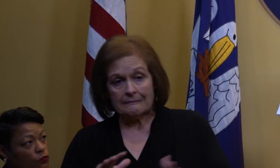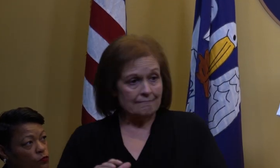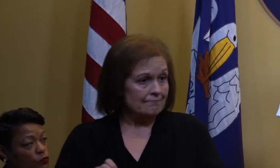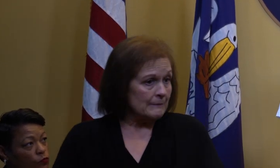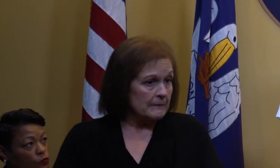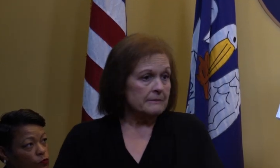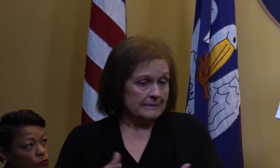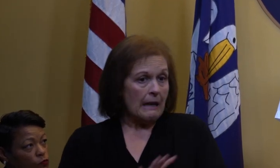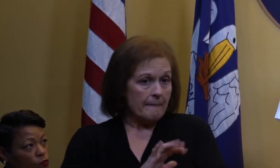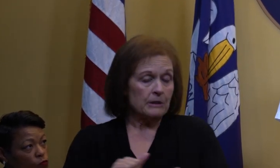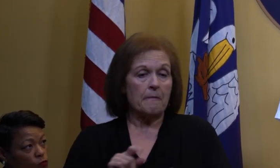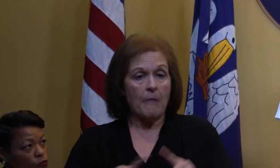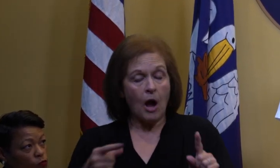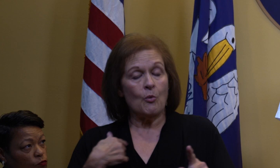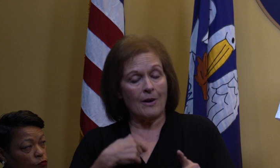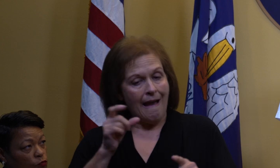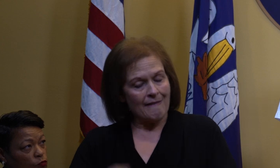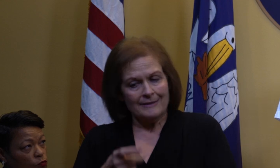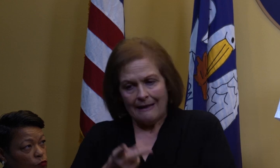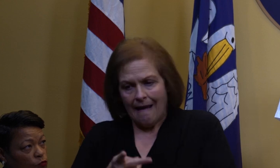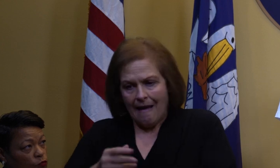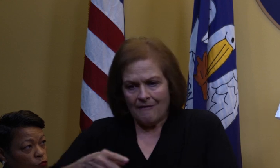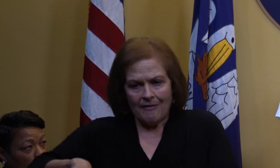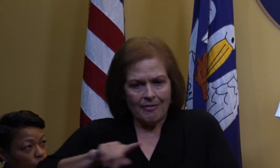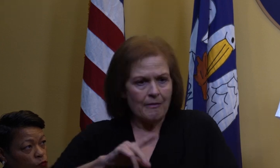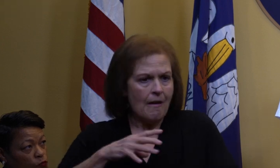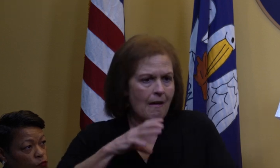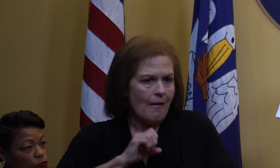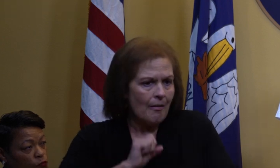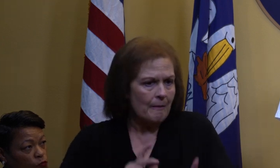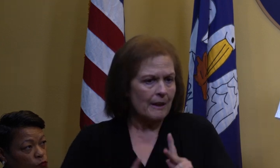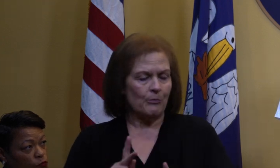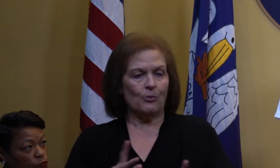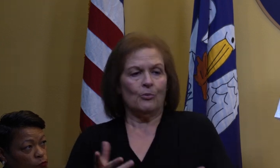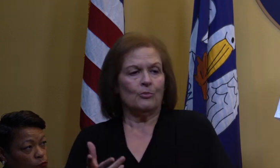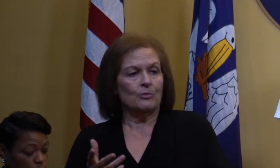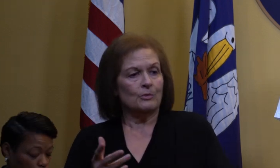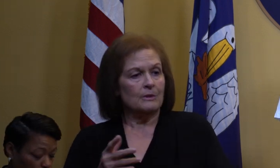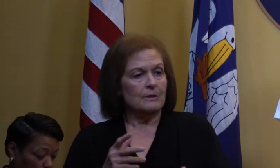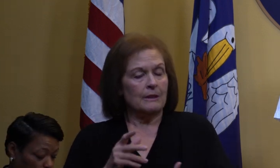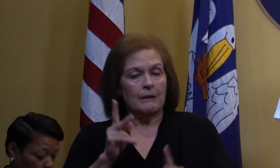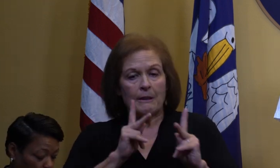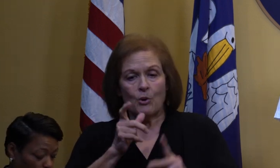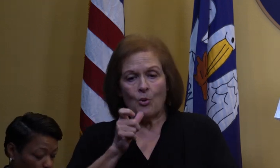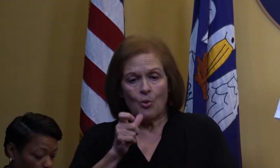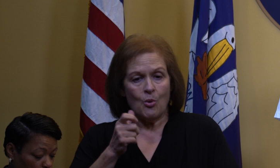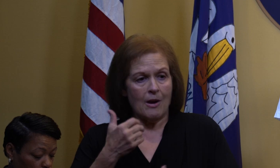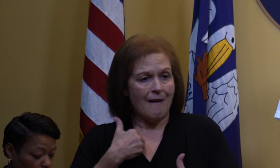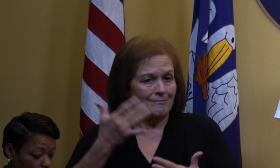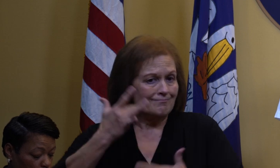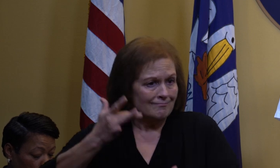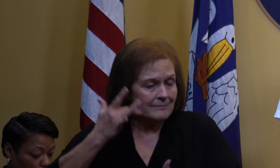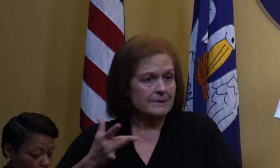but taking care of our vulnerable population, the elderly, our seniors, those with pre-existing